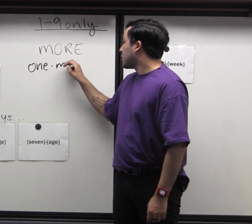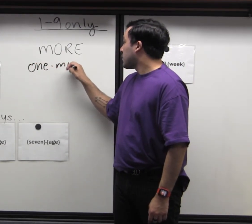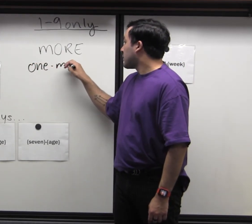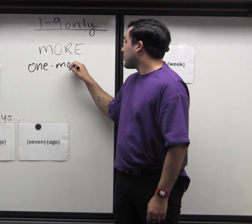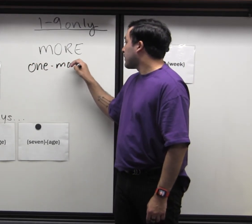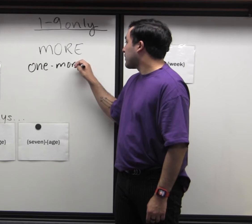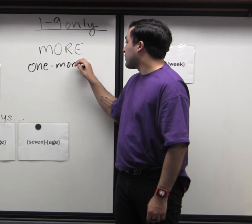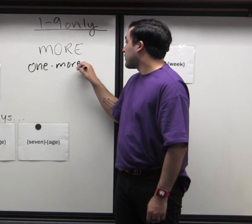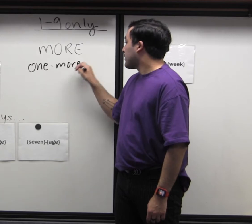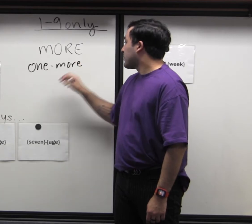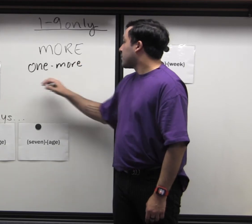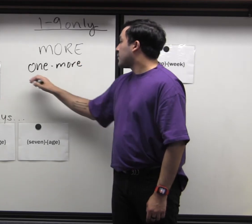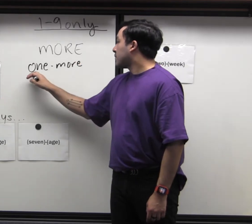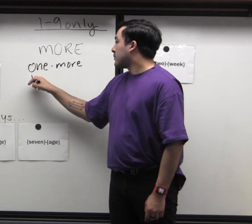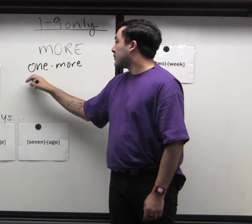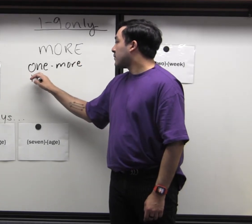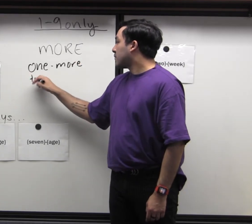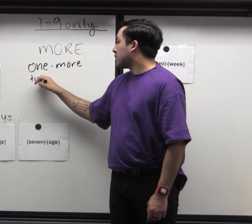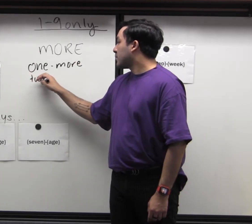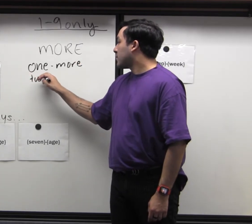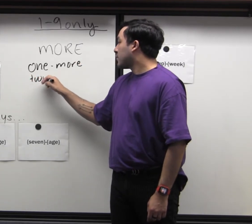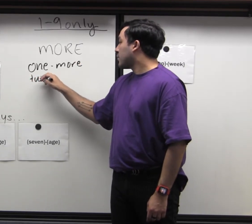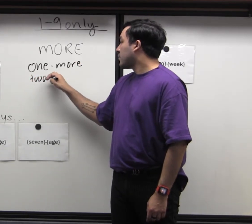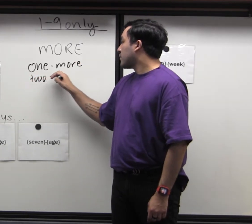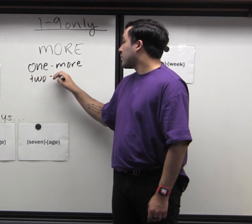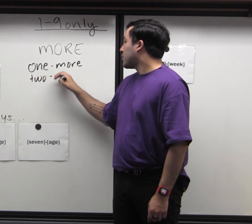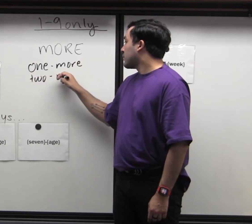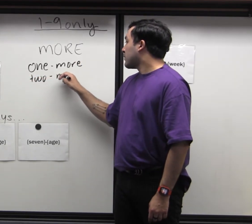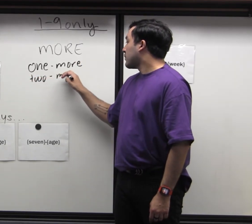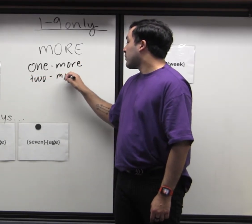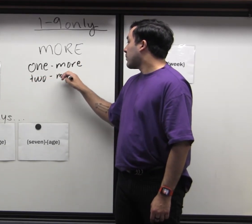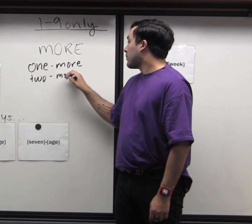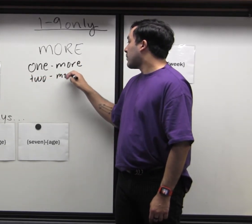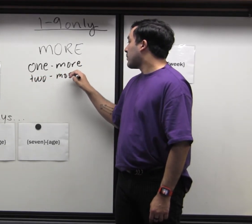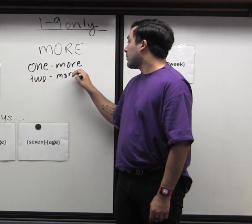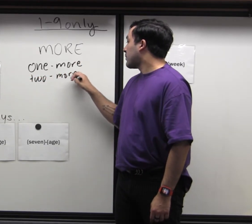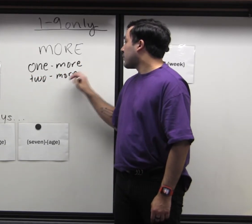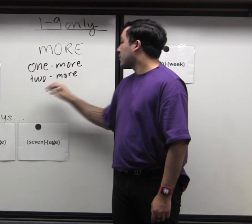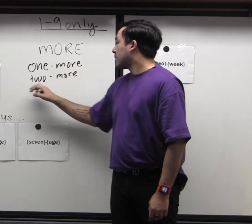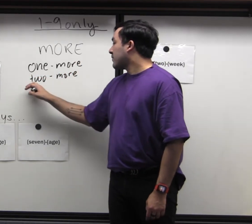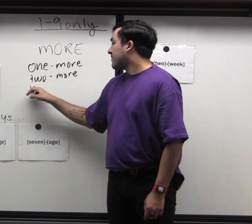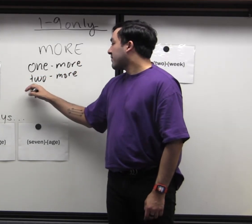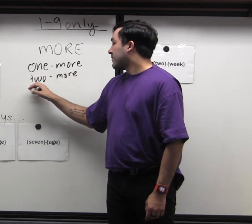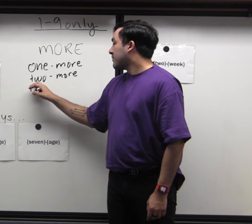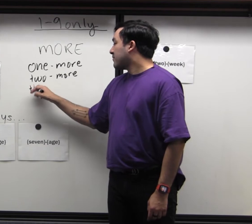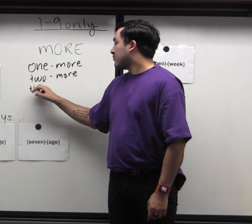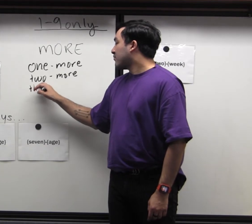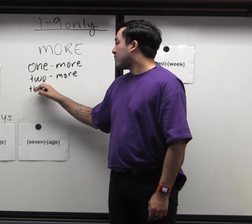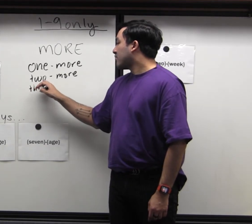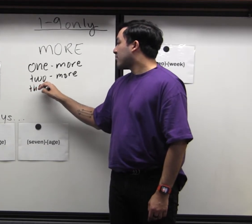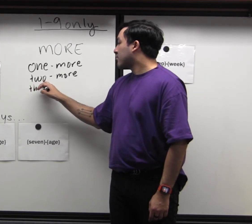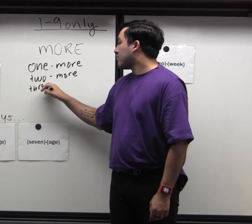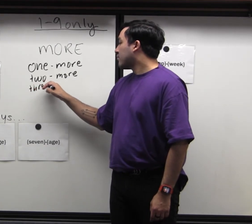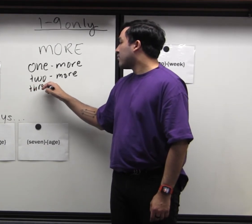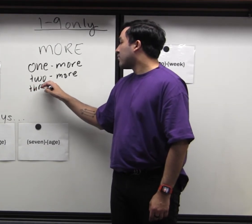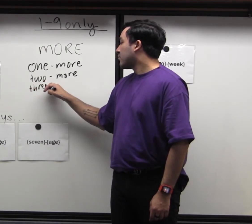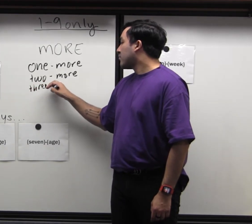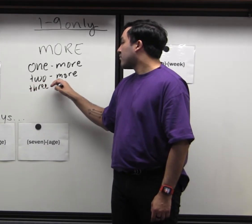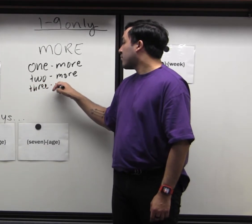1 more. You could say 2 more. And you could sign 3 more as